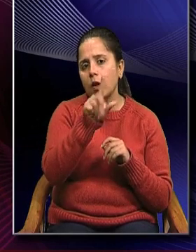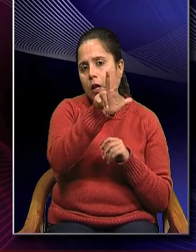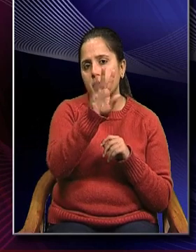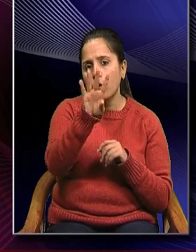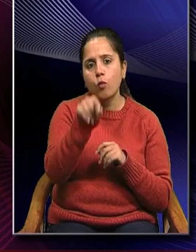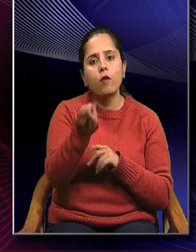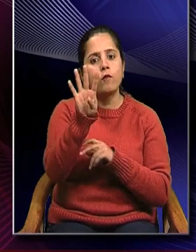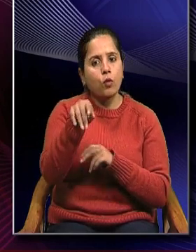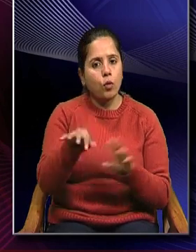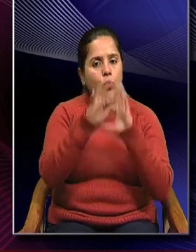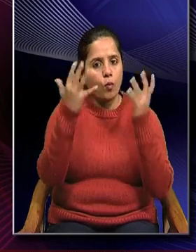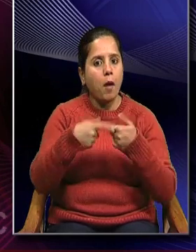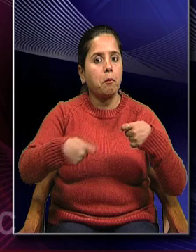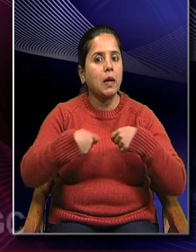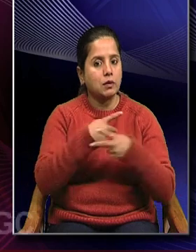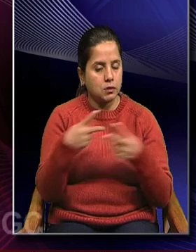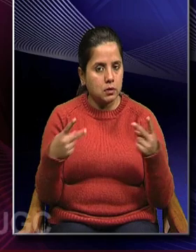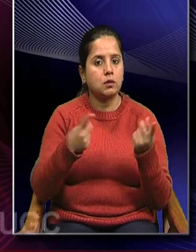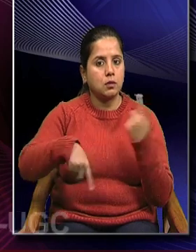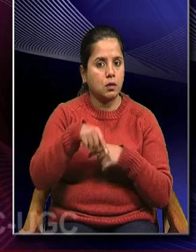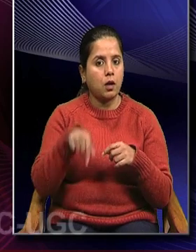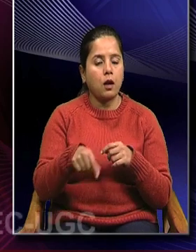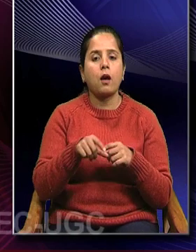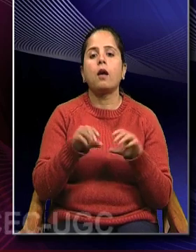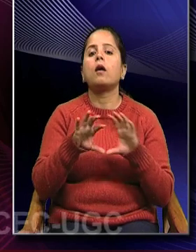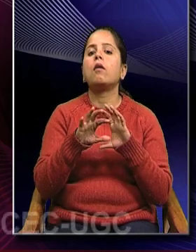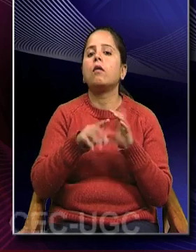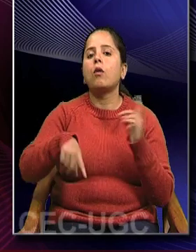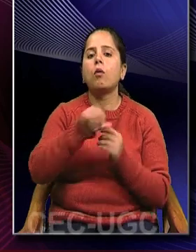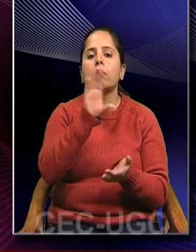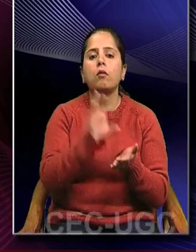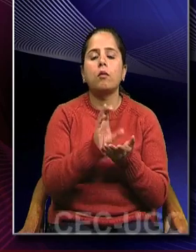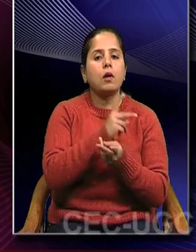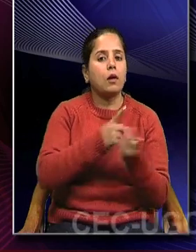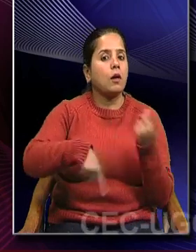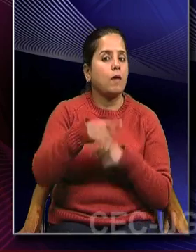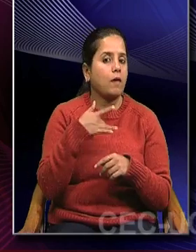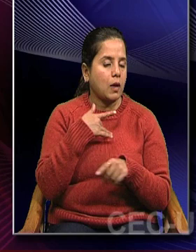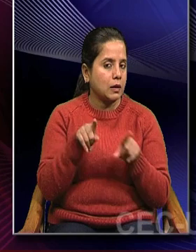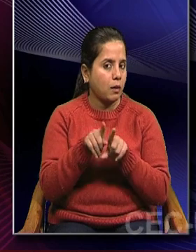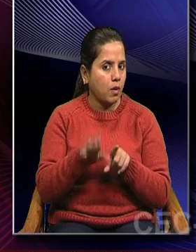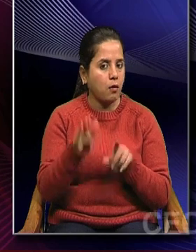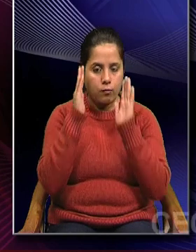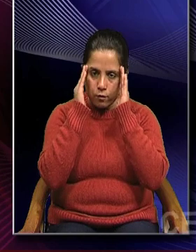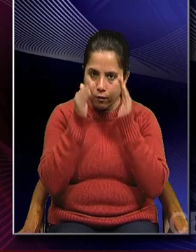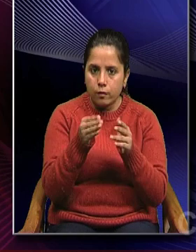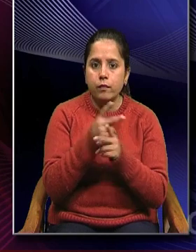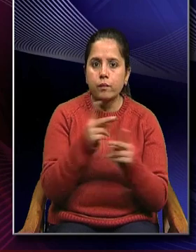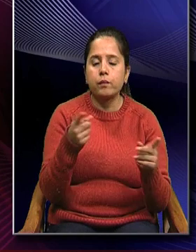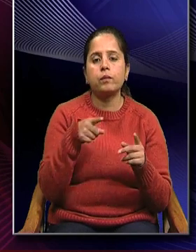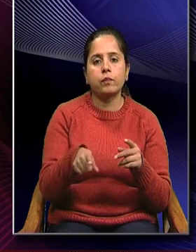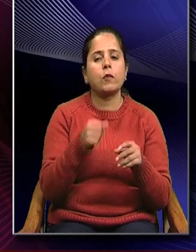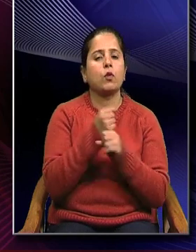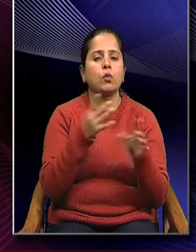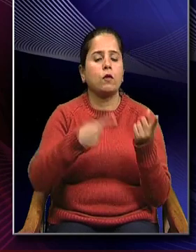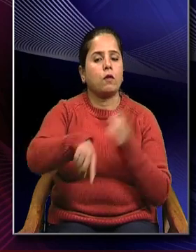84.4% of the world trade, and the capital was in that was concentrated in and channeled